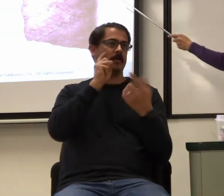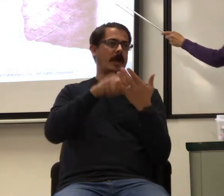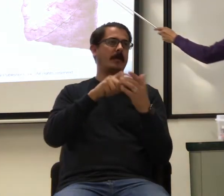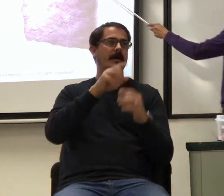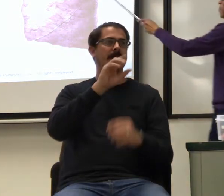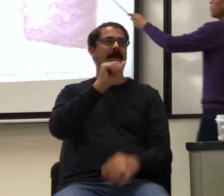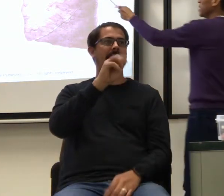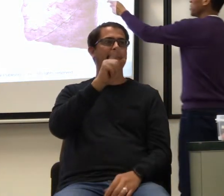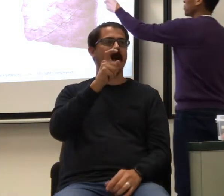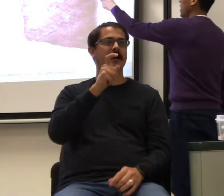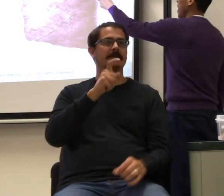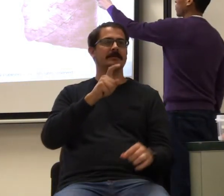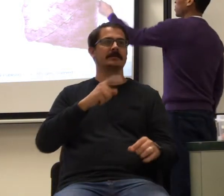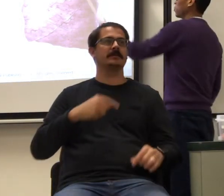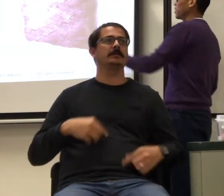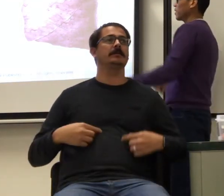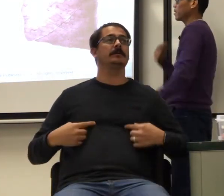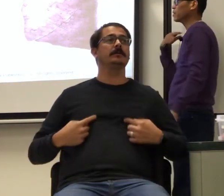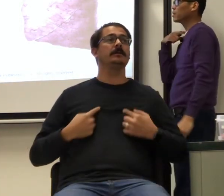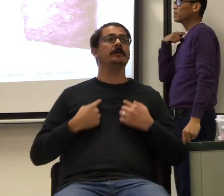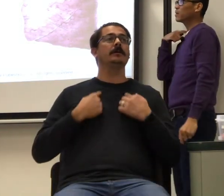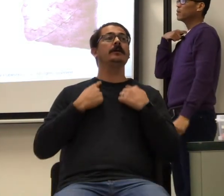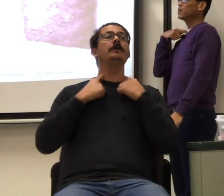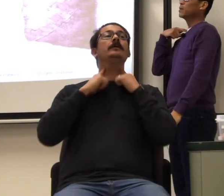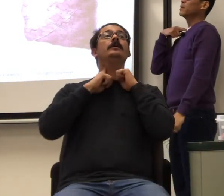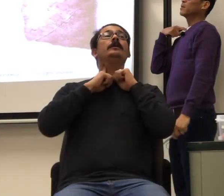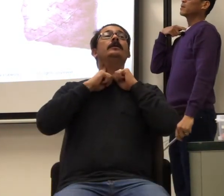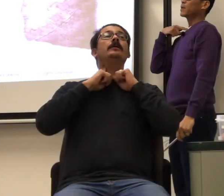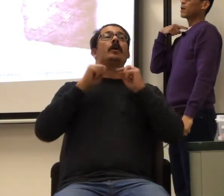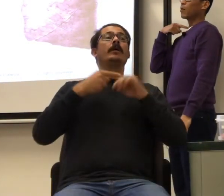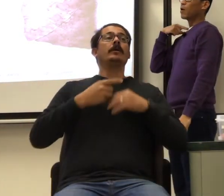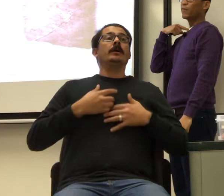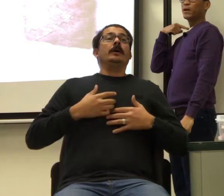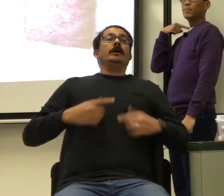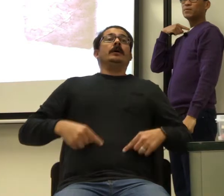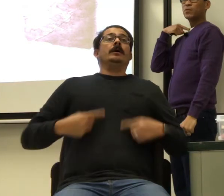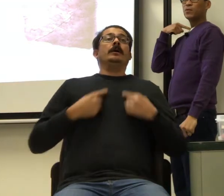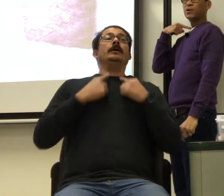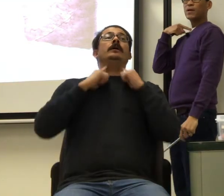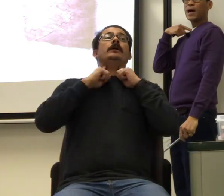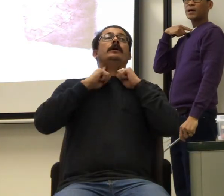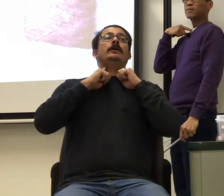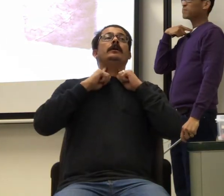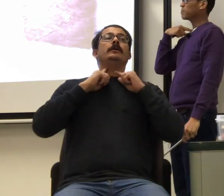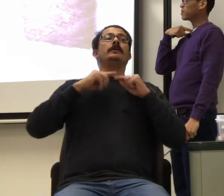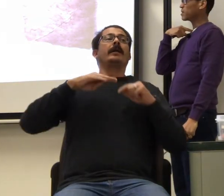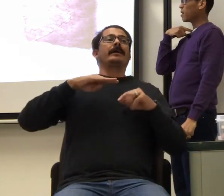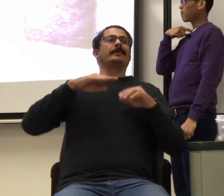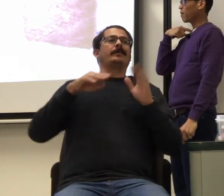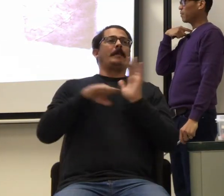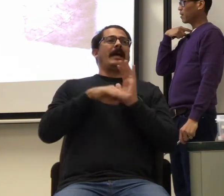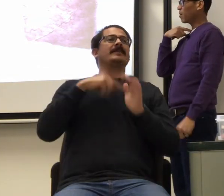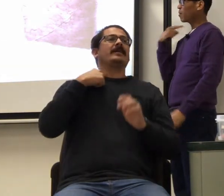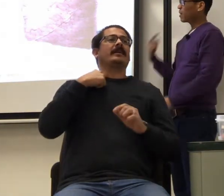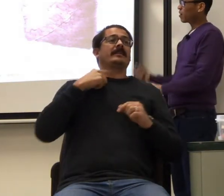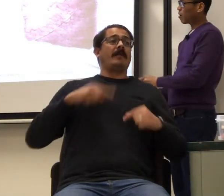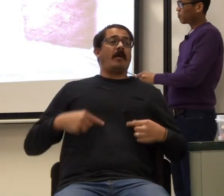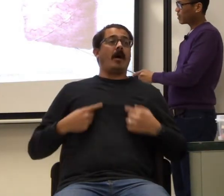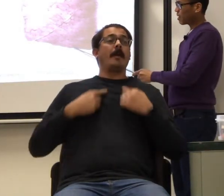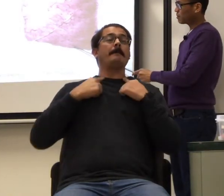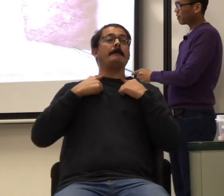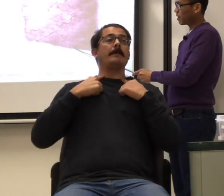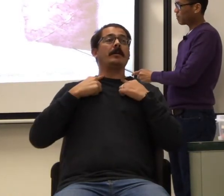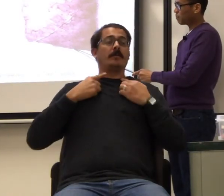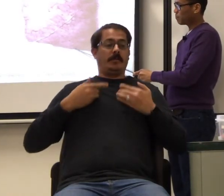goes all the way up into your neck when you breathe in. You go all the way up to the root of your neck. So that's how far up they go. And they go